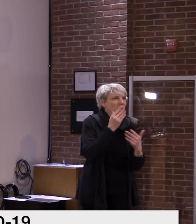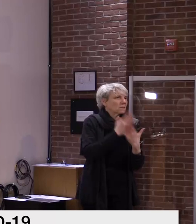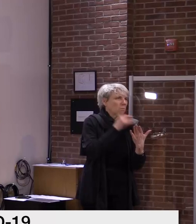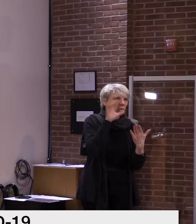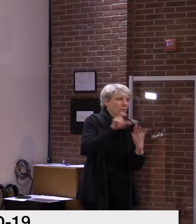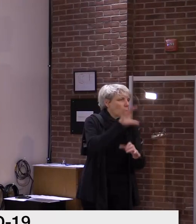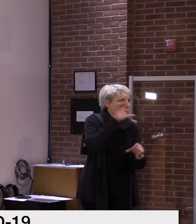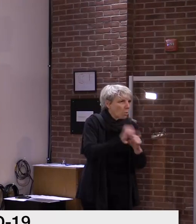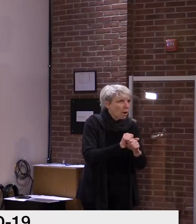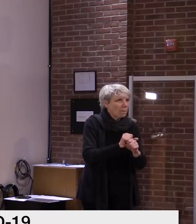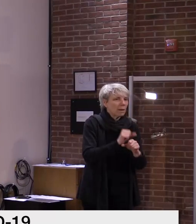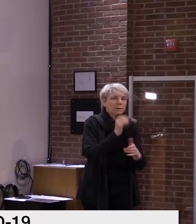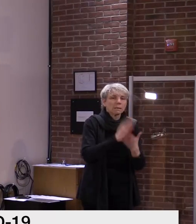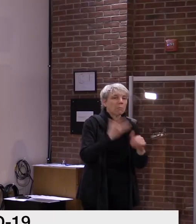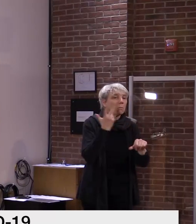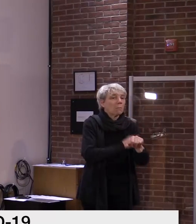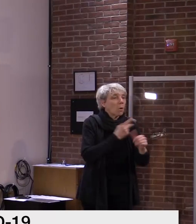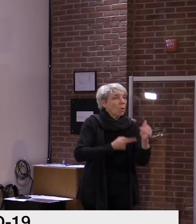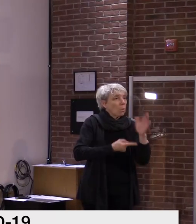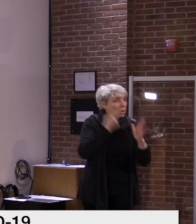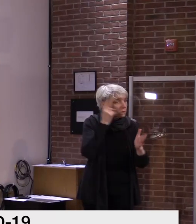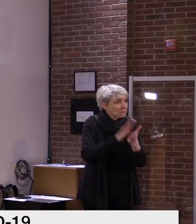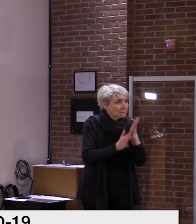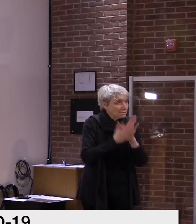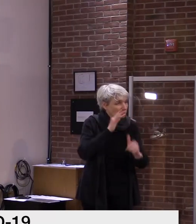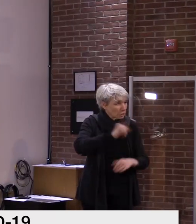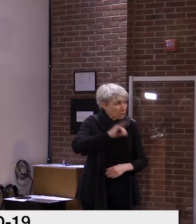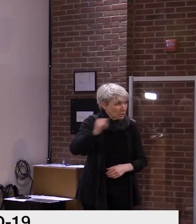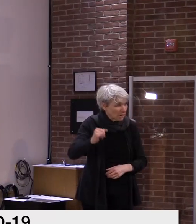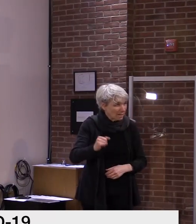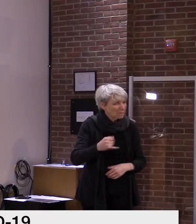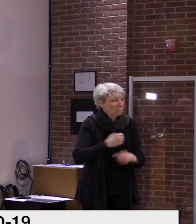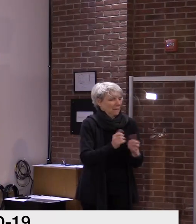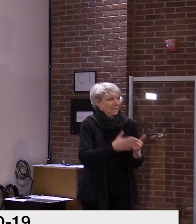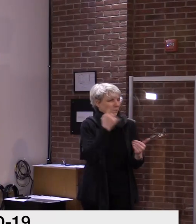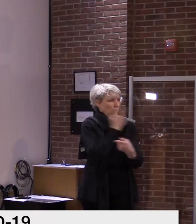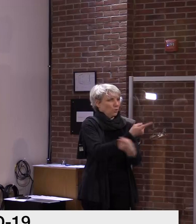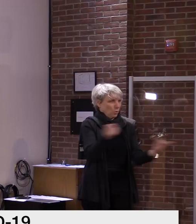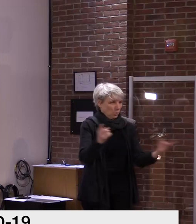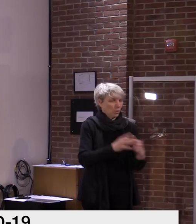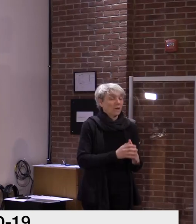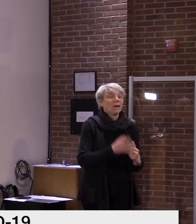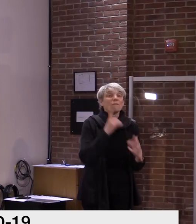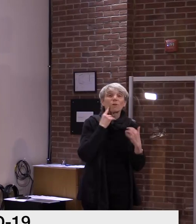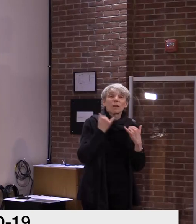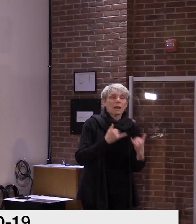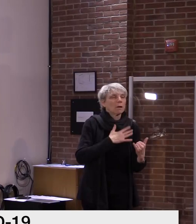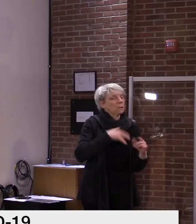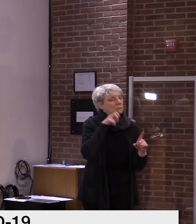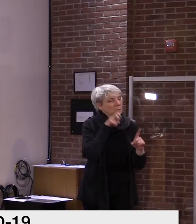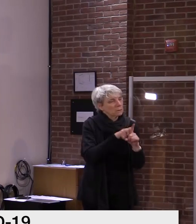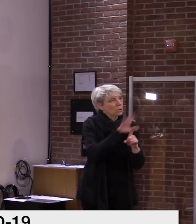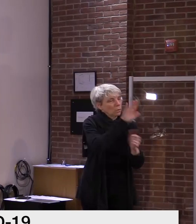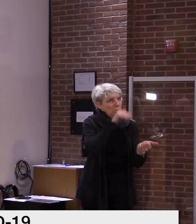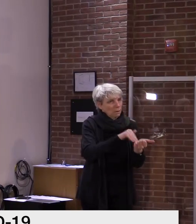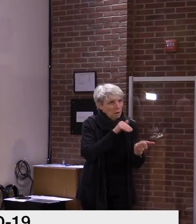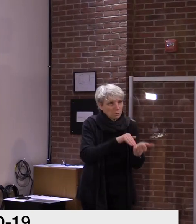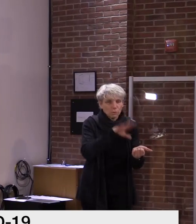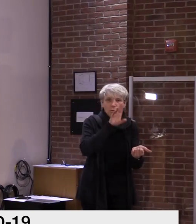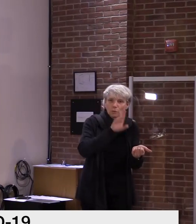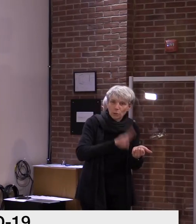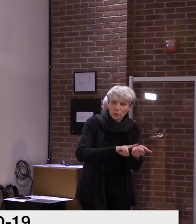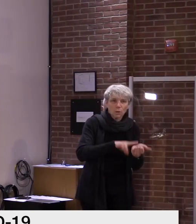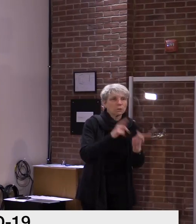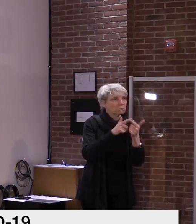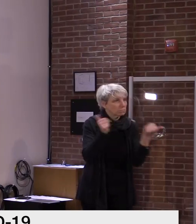I do urge you to seek out trusted sources like your healthcare provider. These are the people you trust regularly with